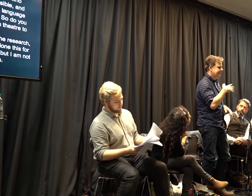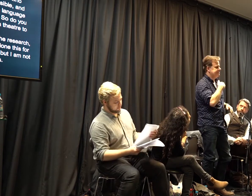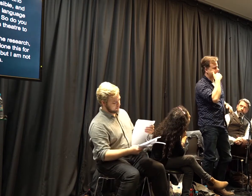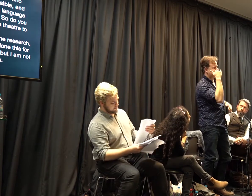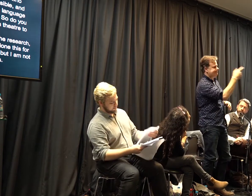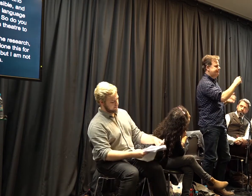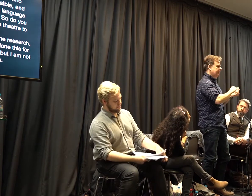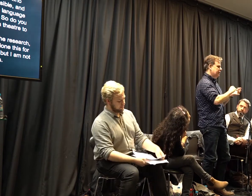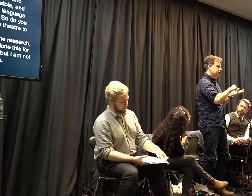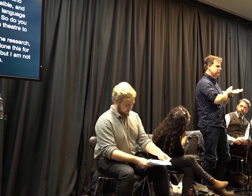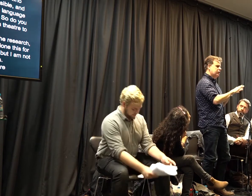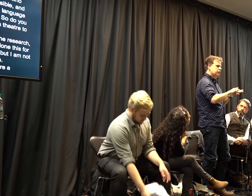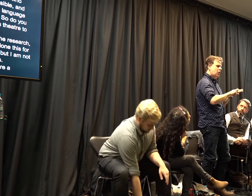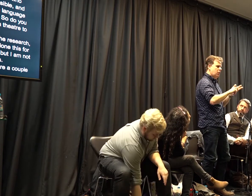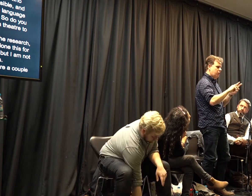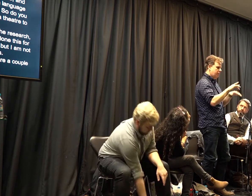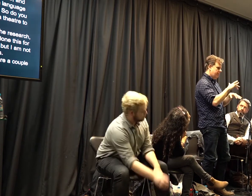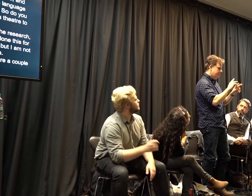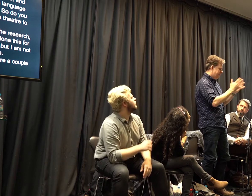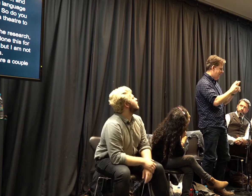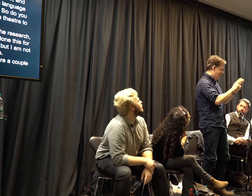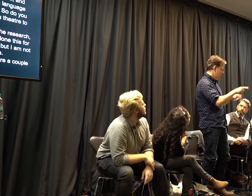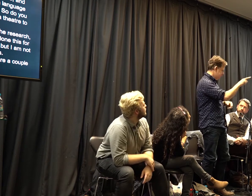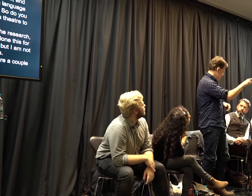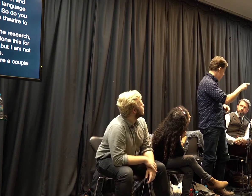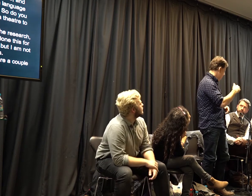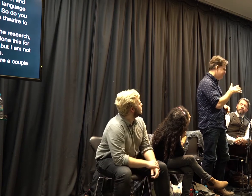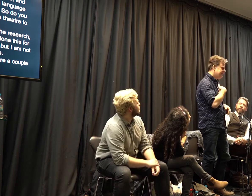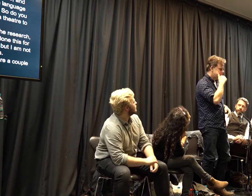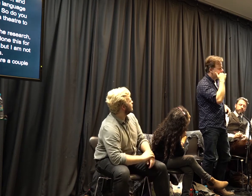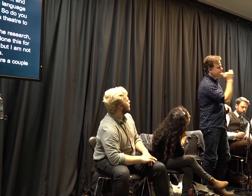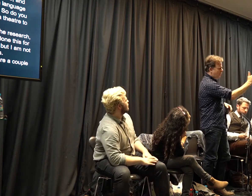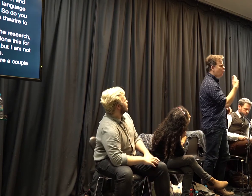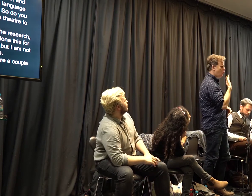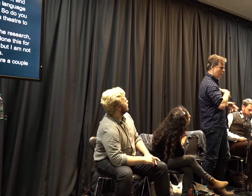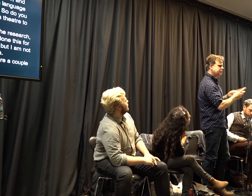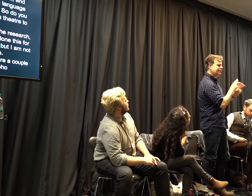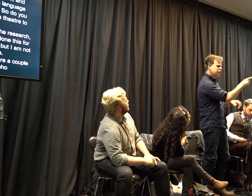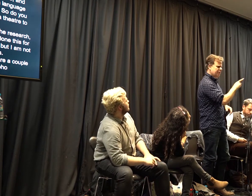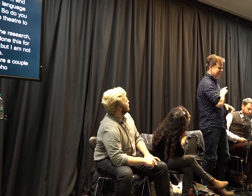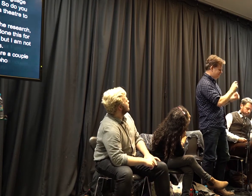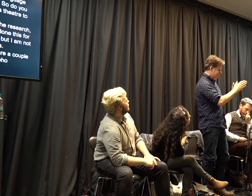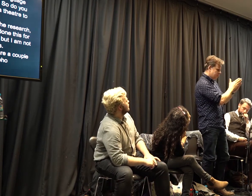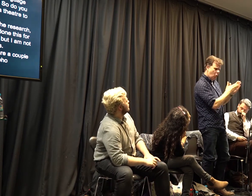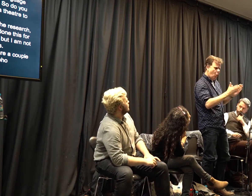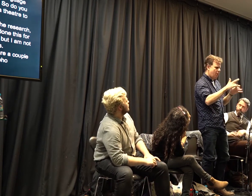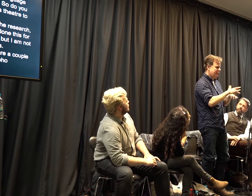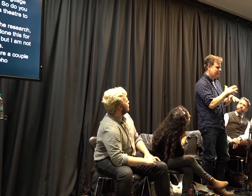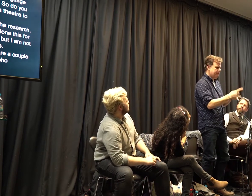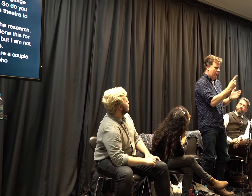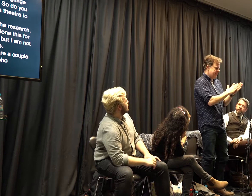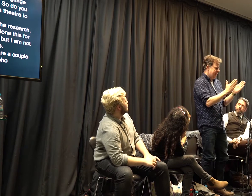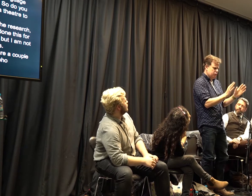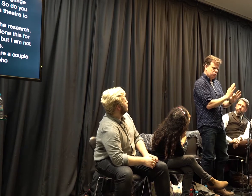There are a couple of plays where I wanted to see, so I phoned the Soho Playhouse. Said, I'd like you to provide